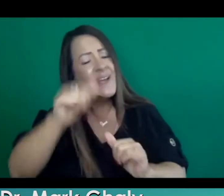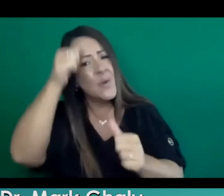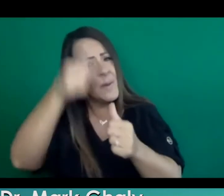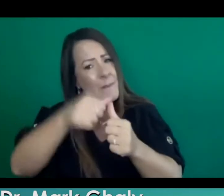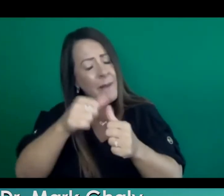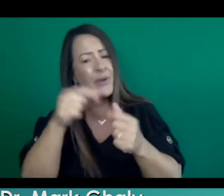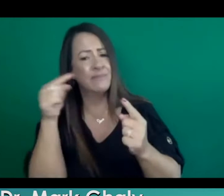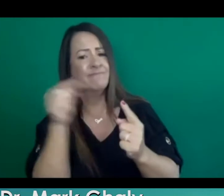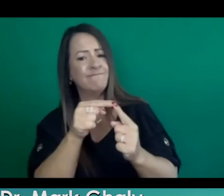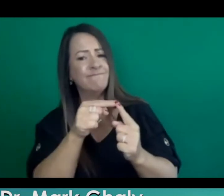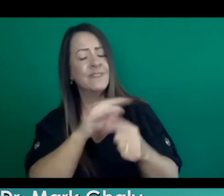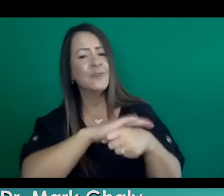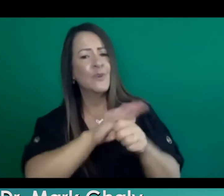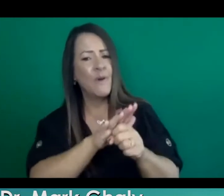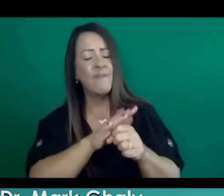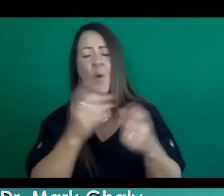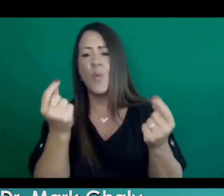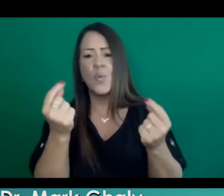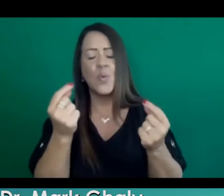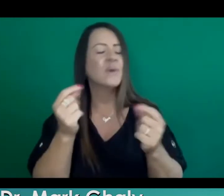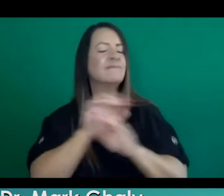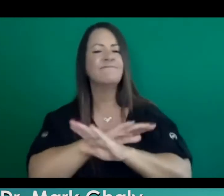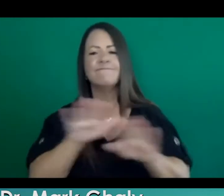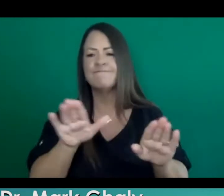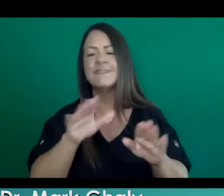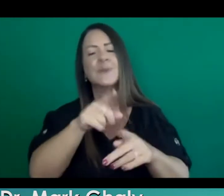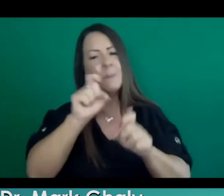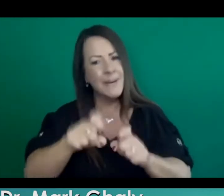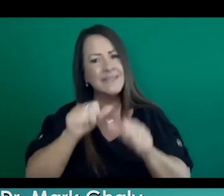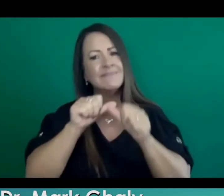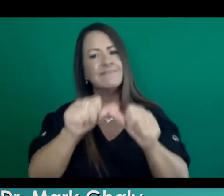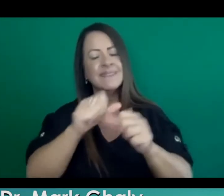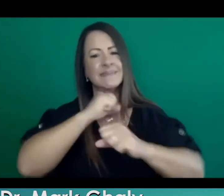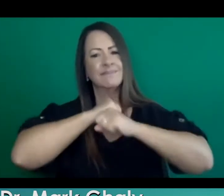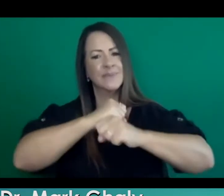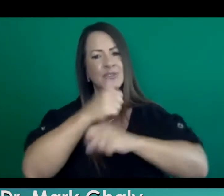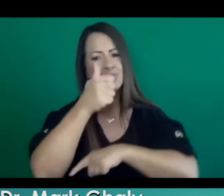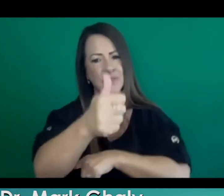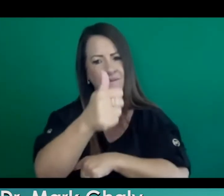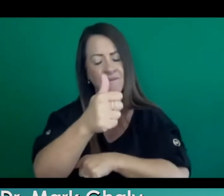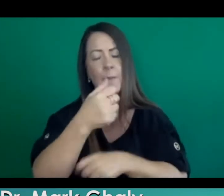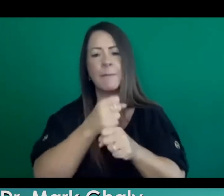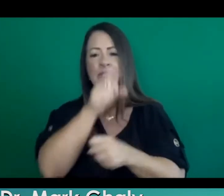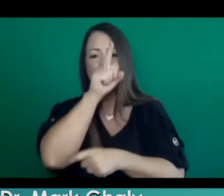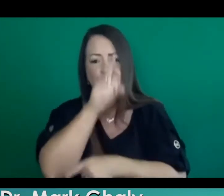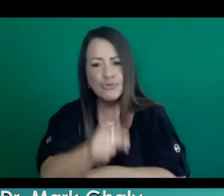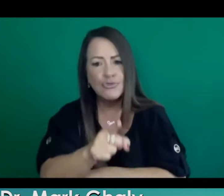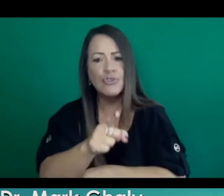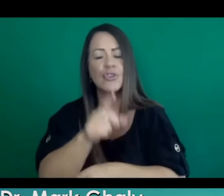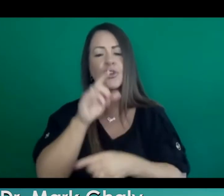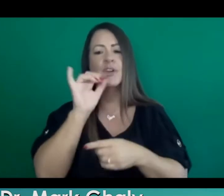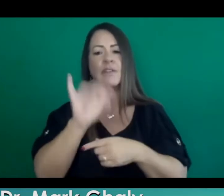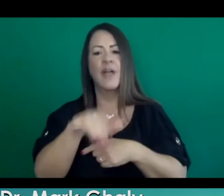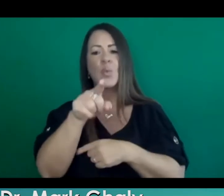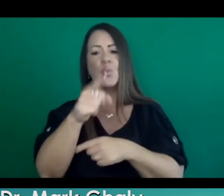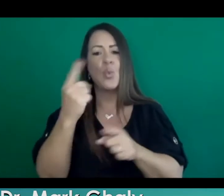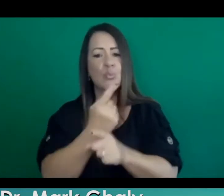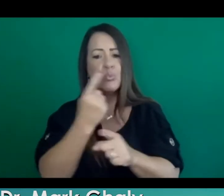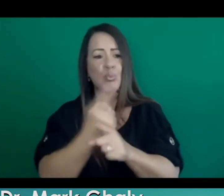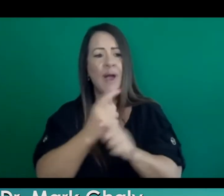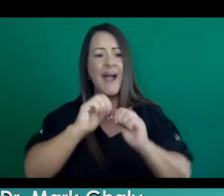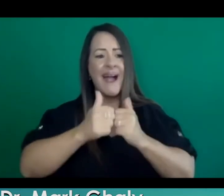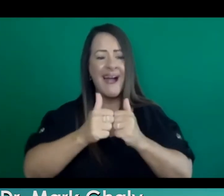and months, that this is no time to put down our guard. It's a top priority to make sure evacuations are done